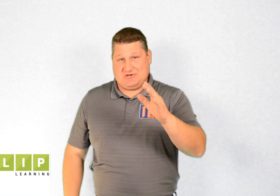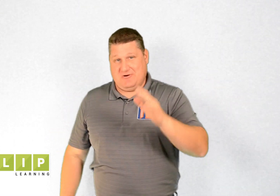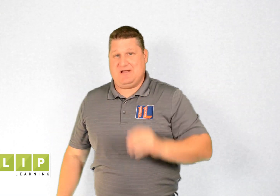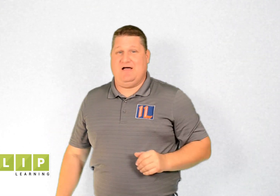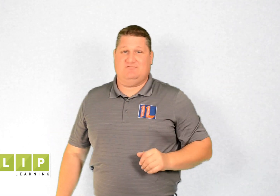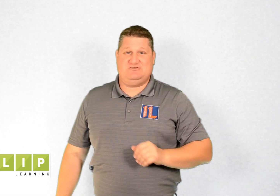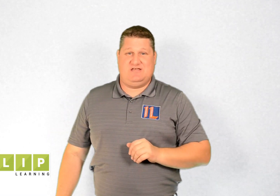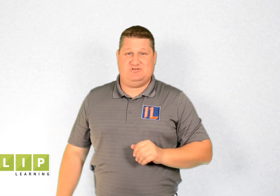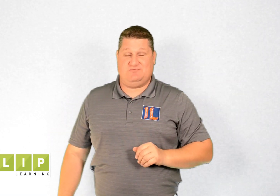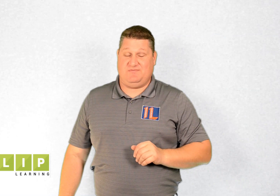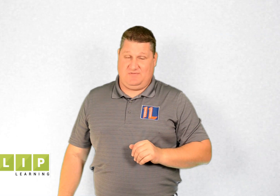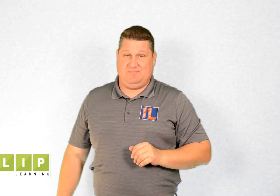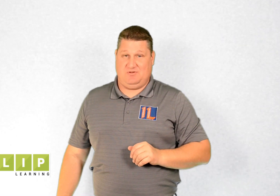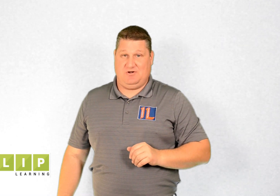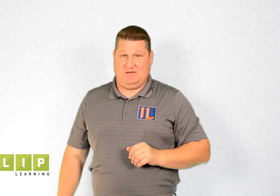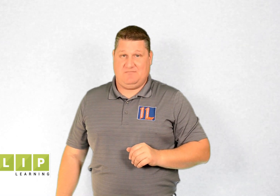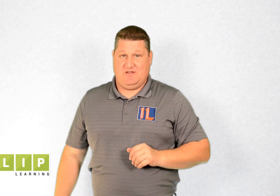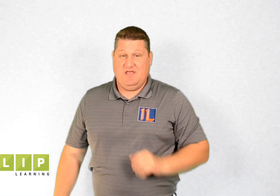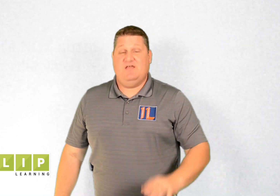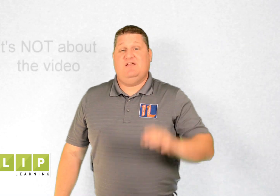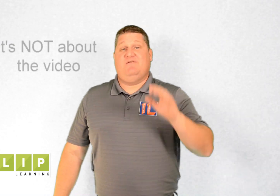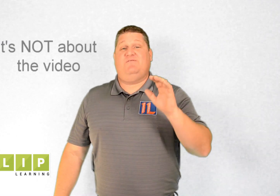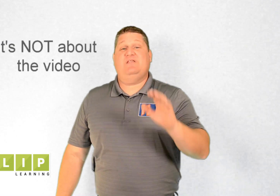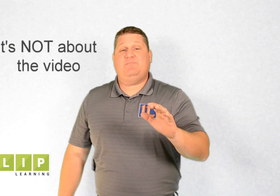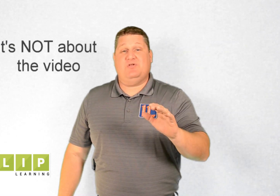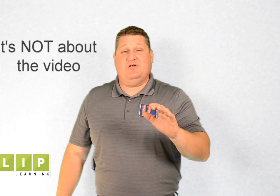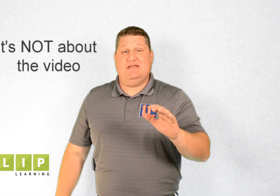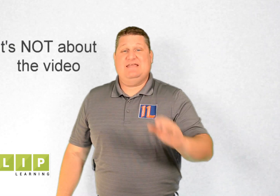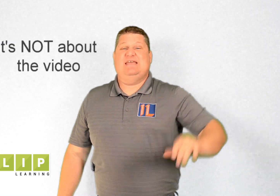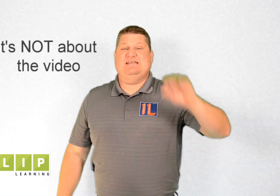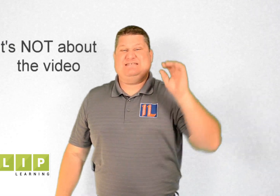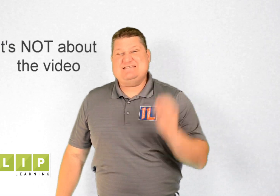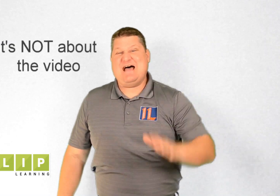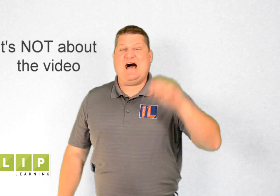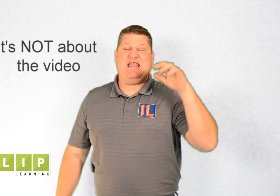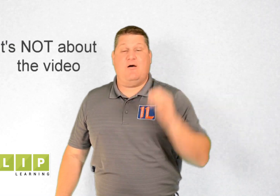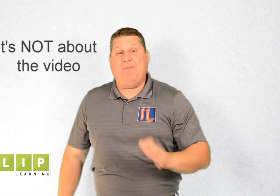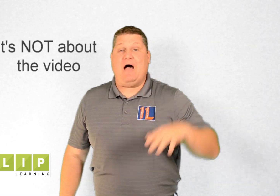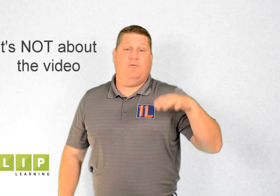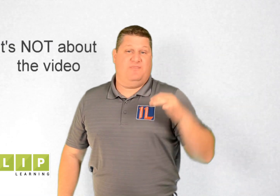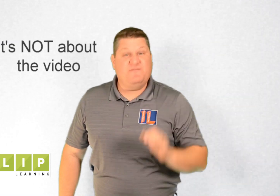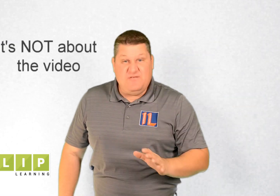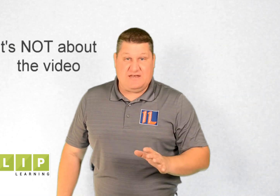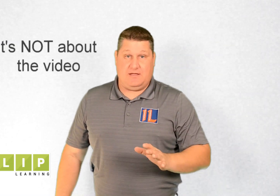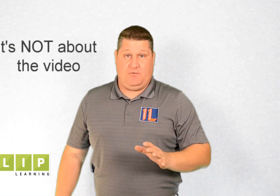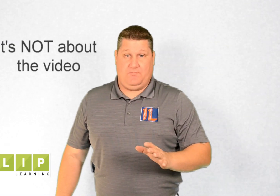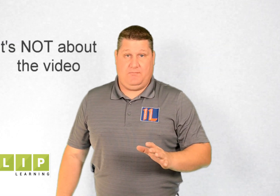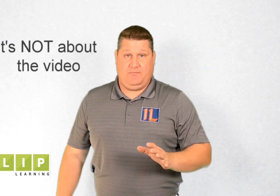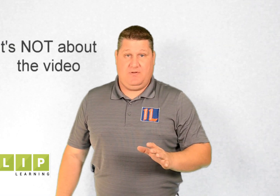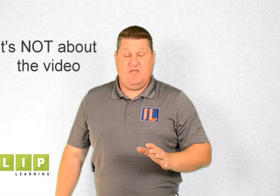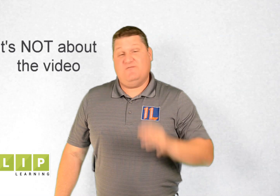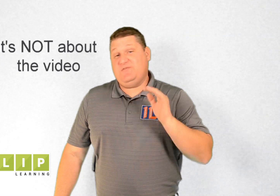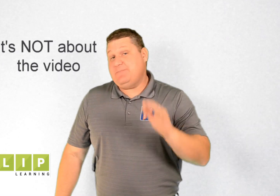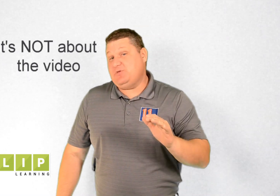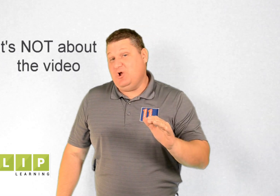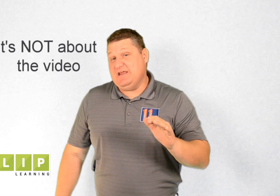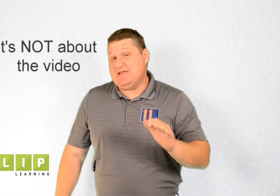current conversation with flipped learning. Flipped learning is not about the video. Flipped learning can